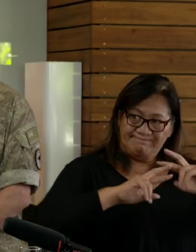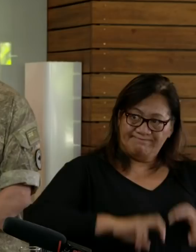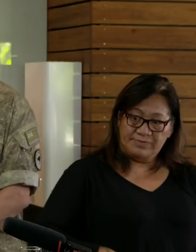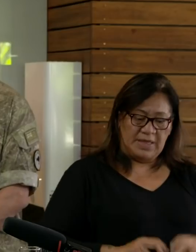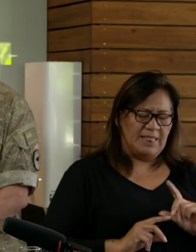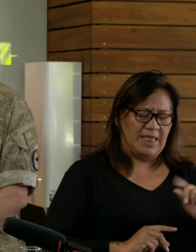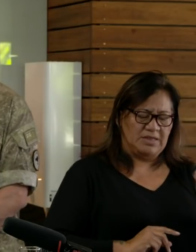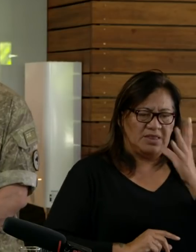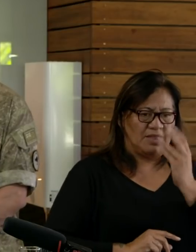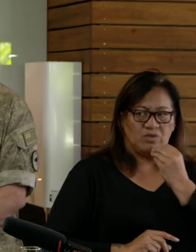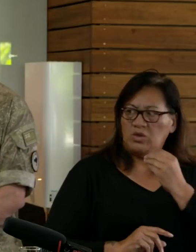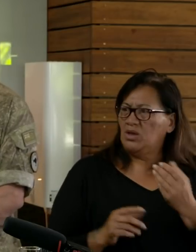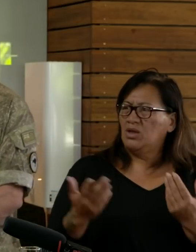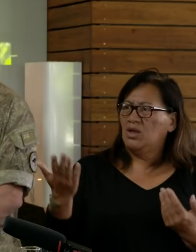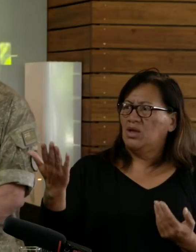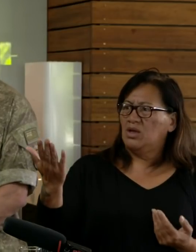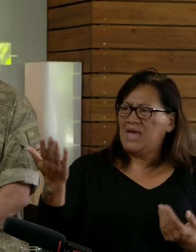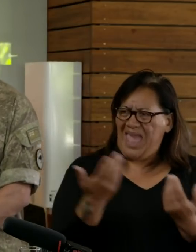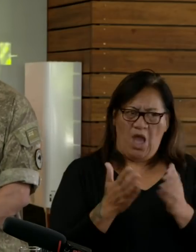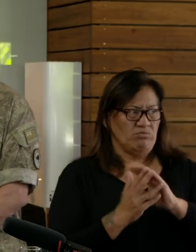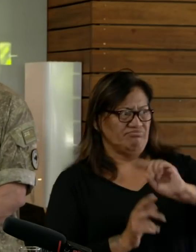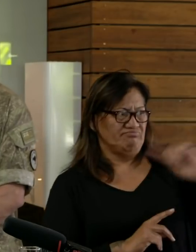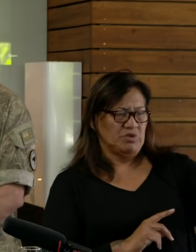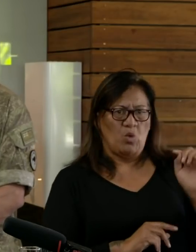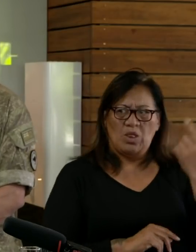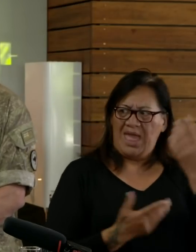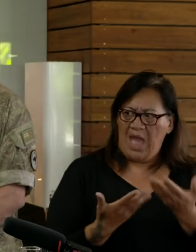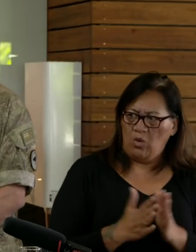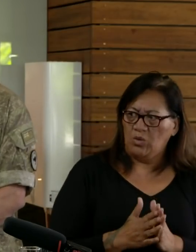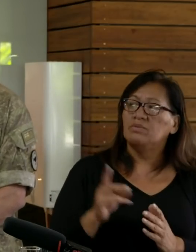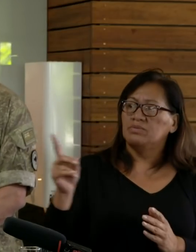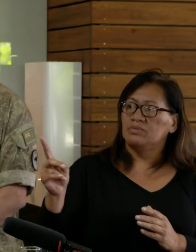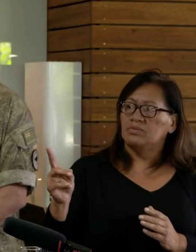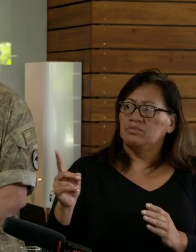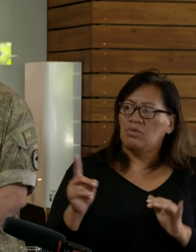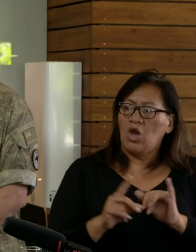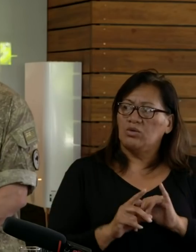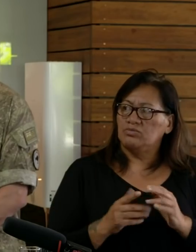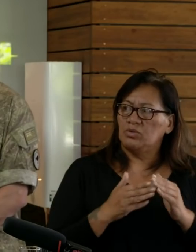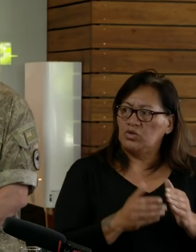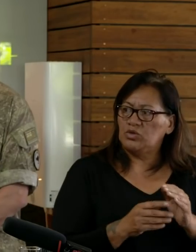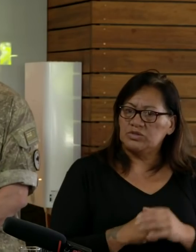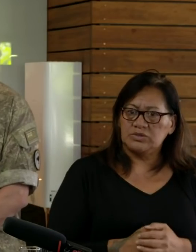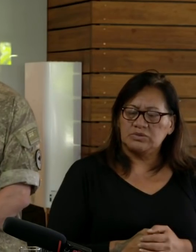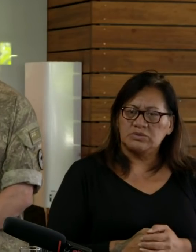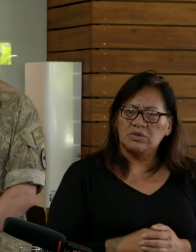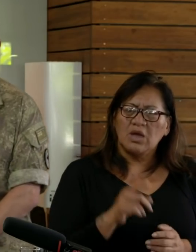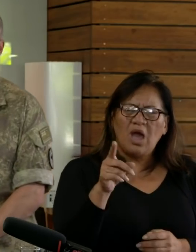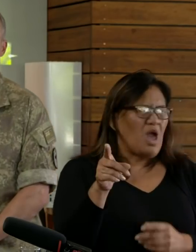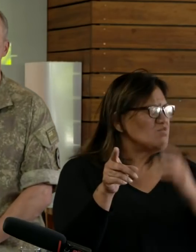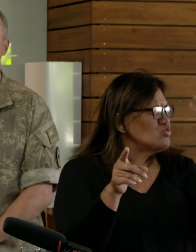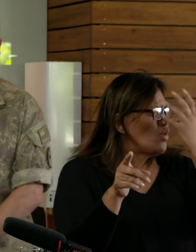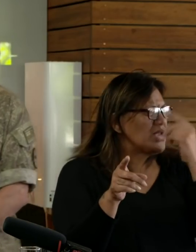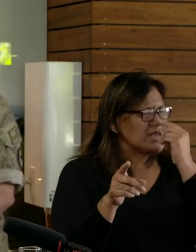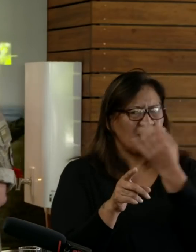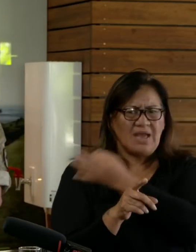later on today. How will they be transported to Auckland? So they'll be transferred by hearse. Sorry, Colonel, would you